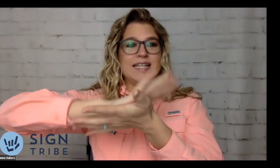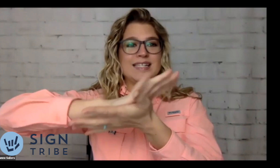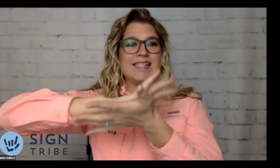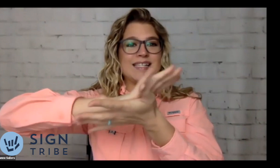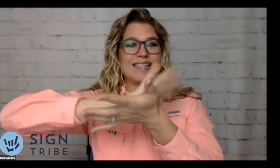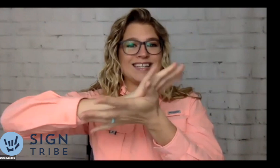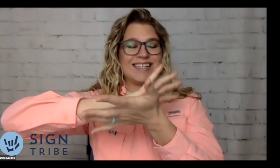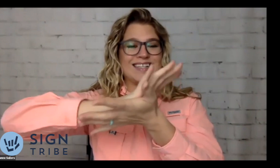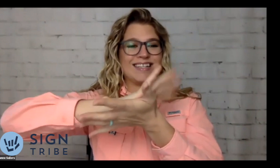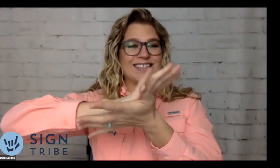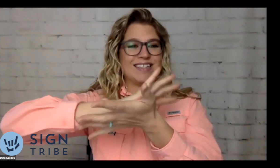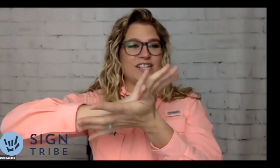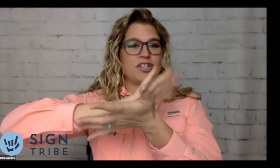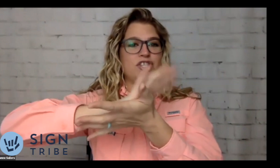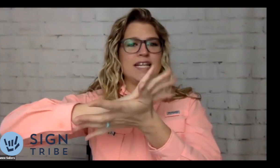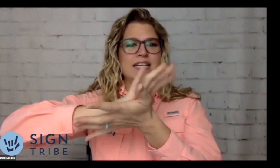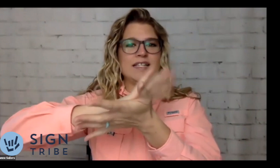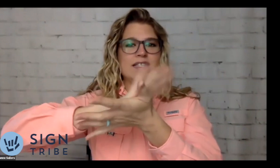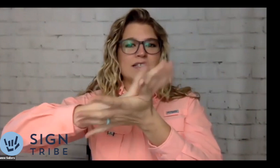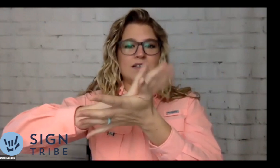Cheese, cheese.